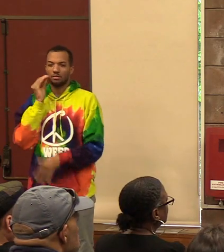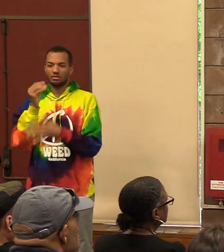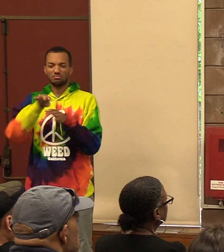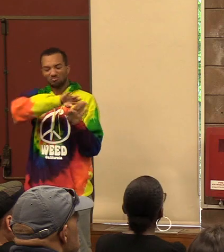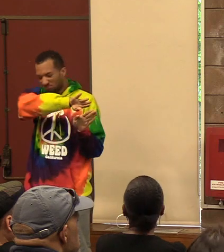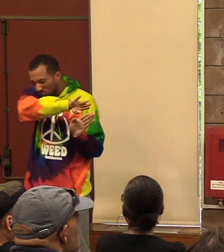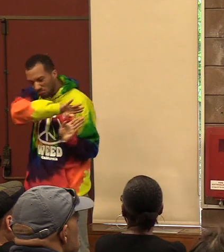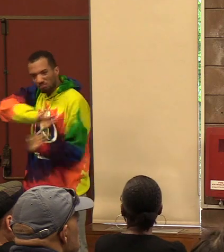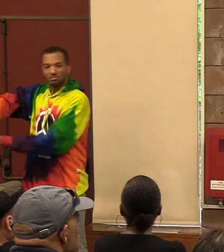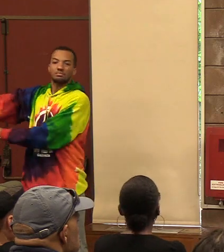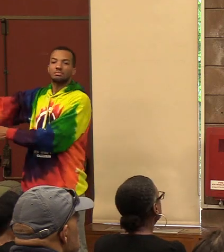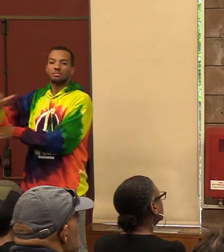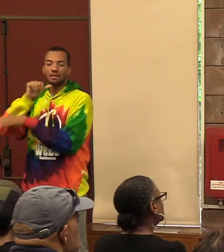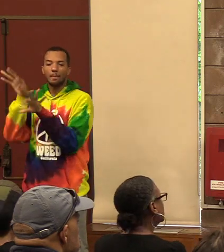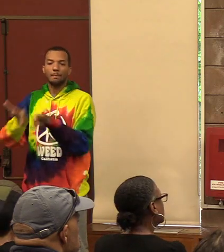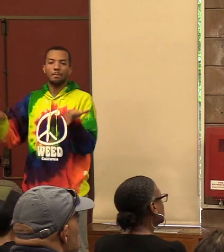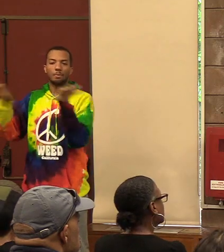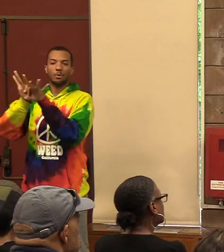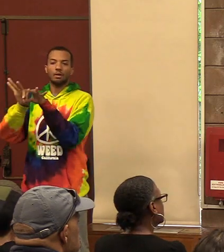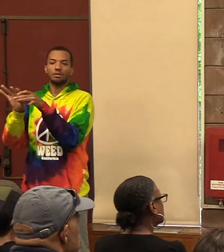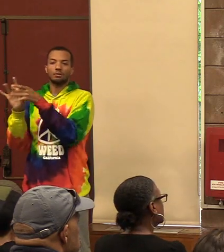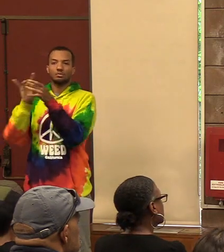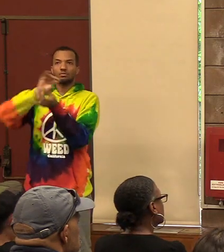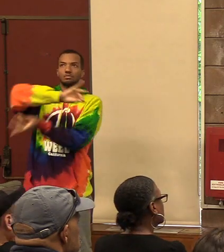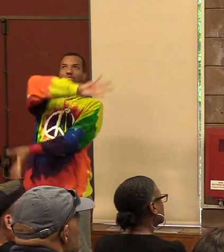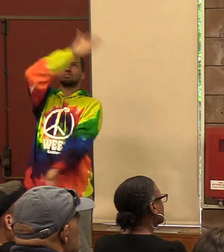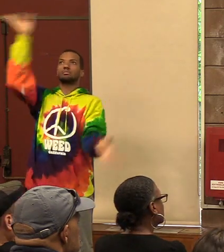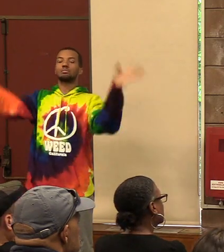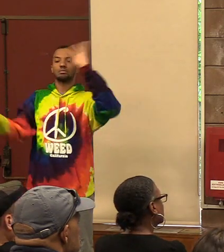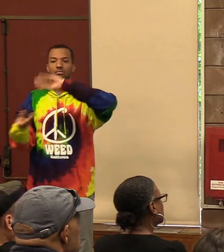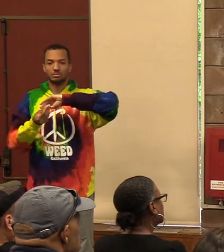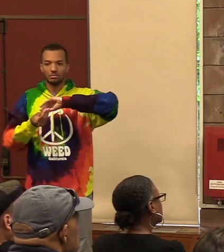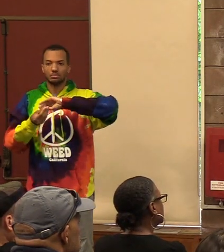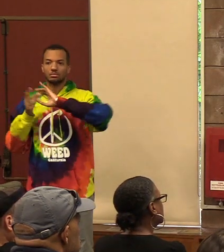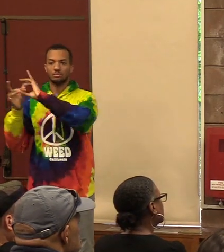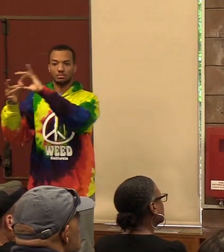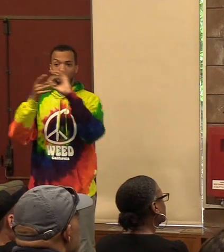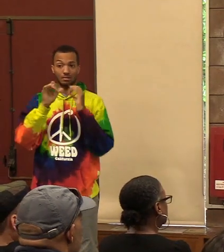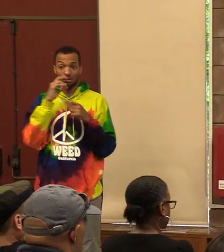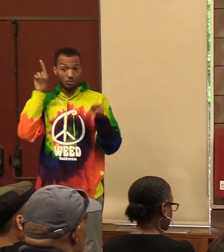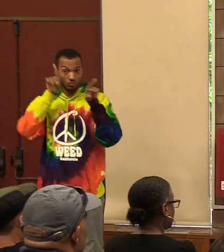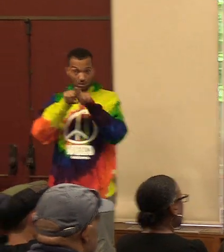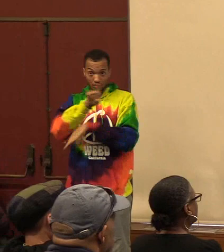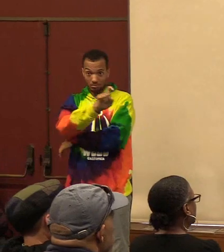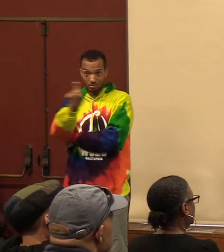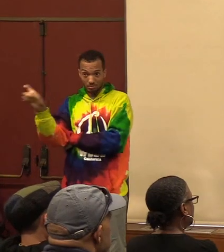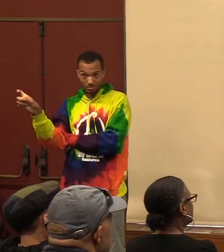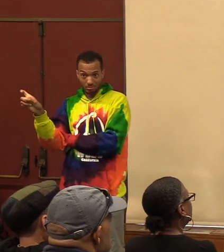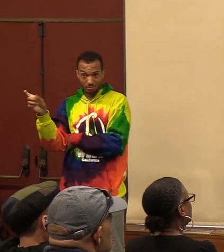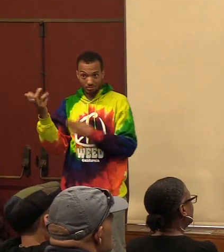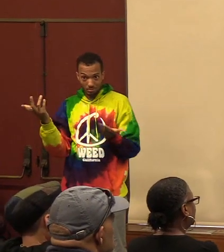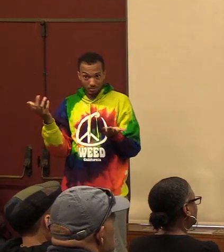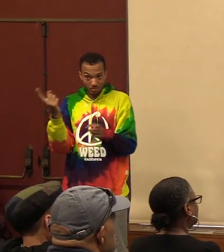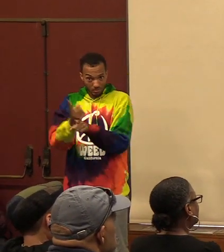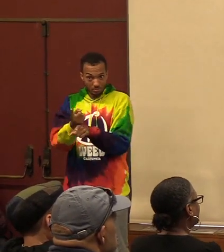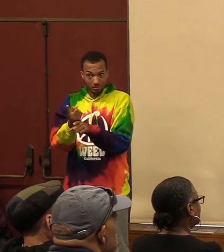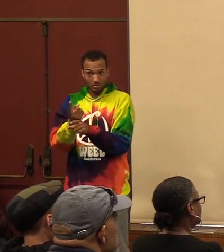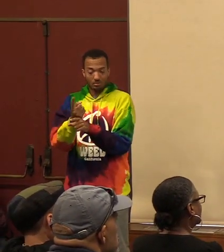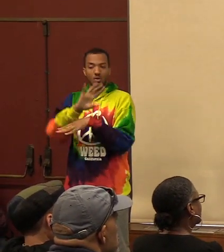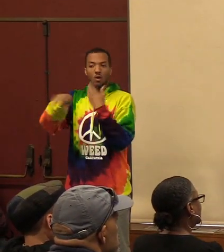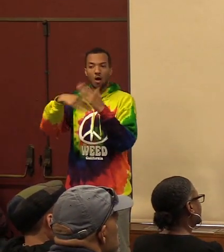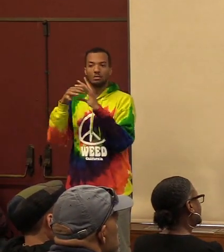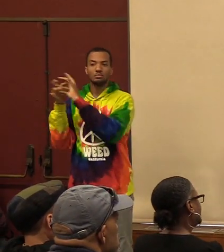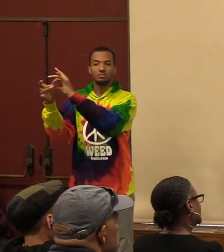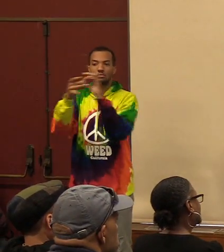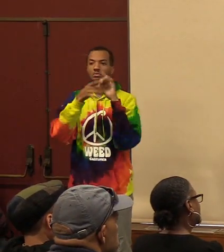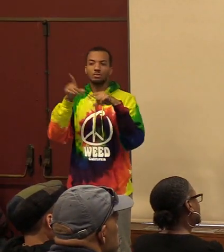stuff. It's about all of it. Would you not agree? Yes. It is about all of it. So